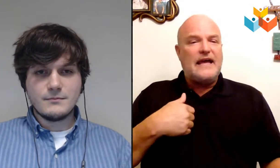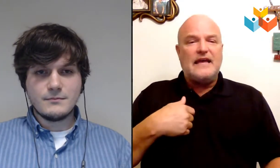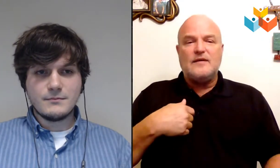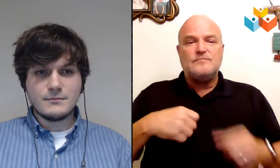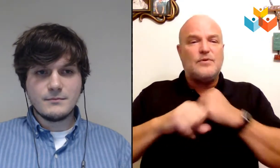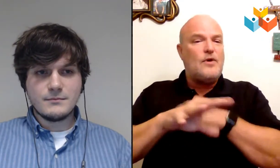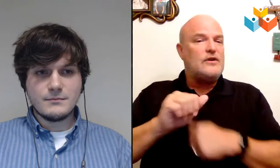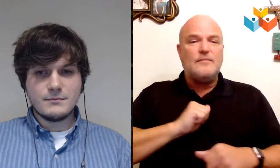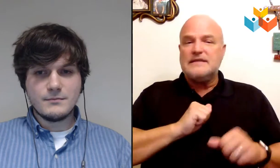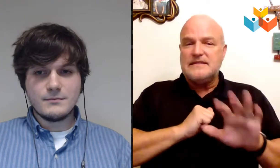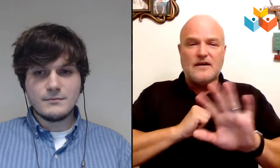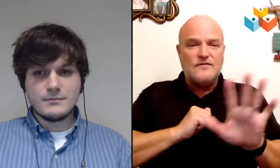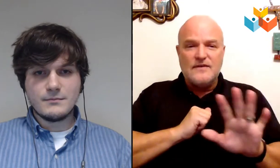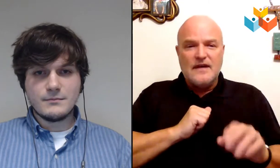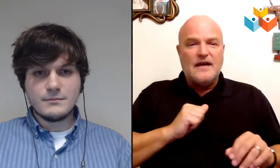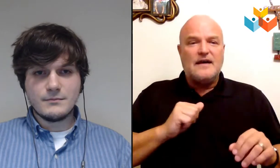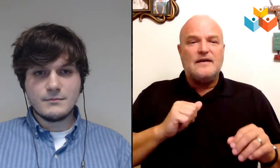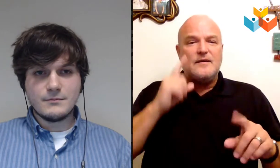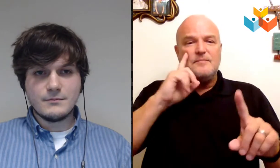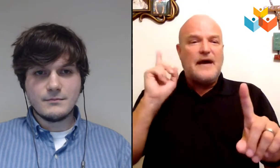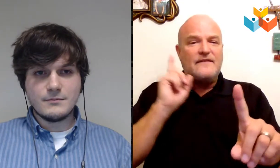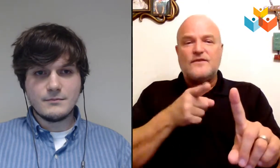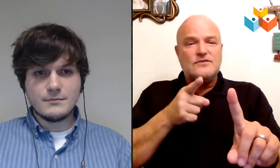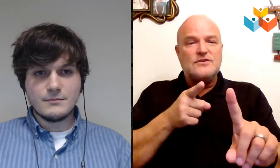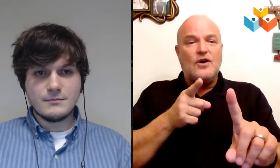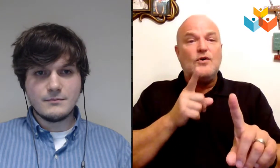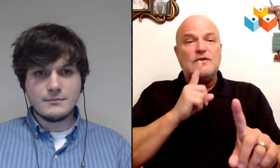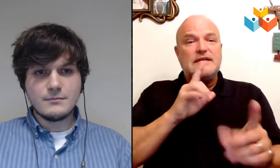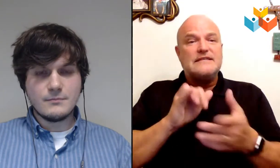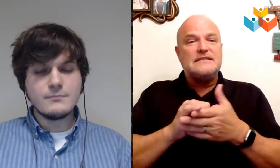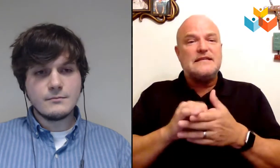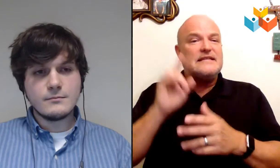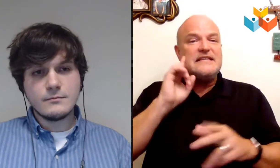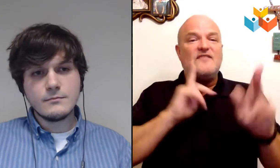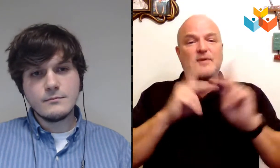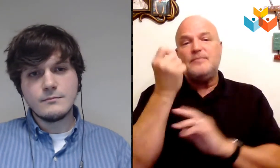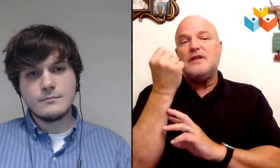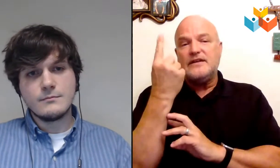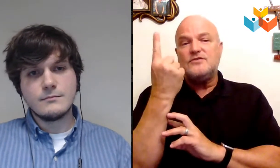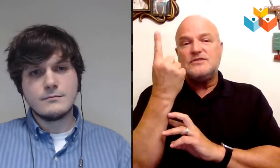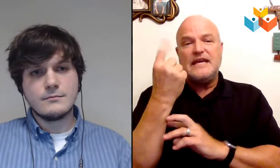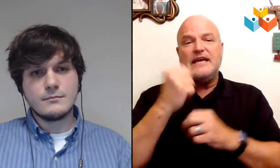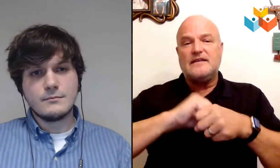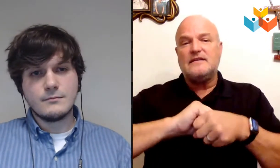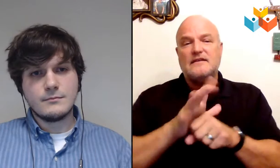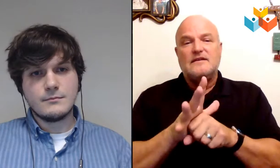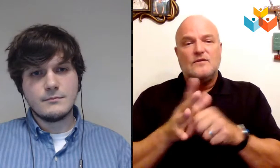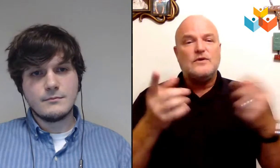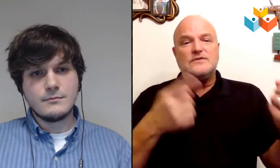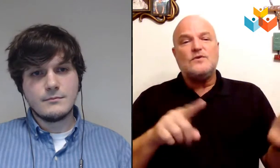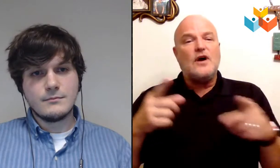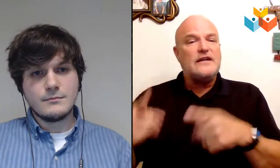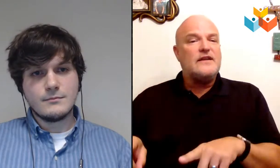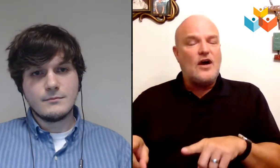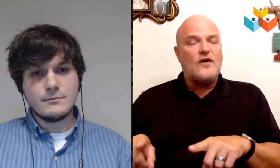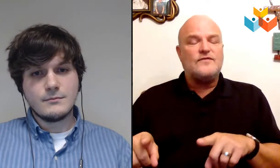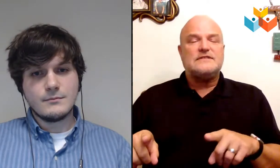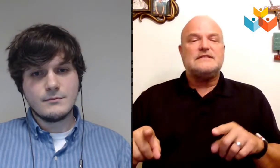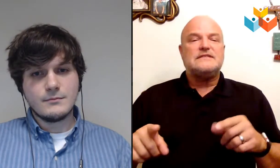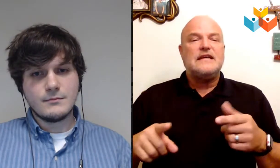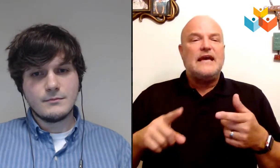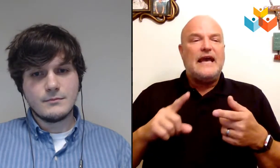Not that I am promoting myself. My first goal is that deaf people understand what's going on